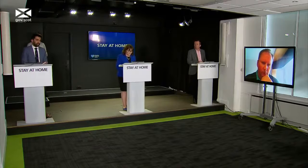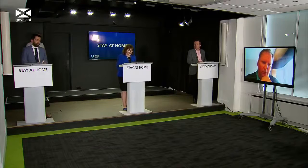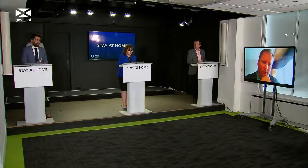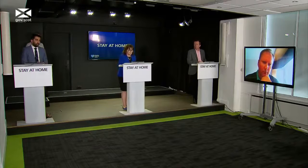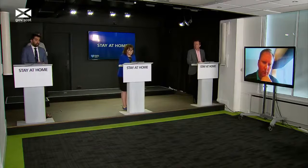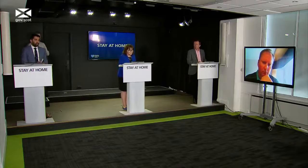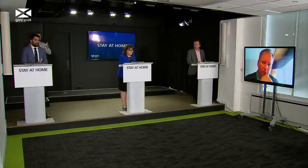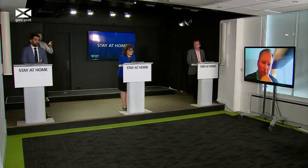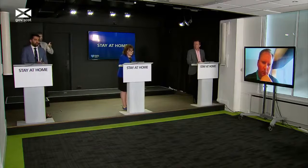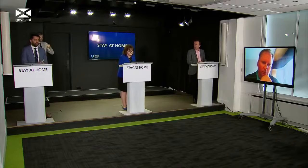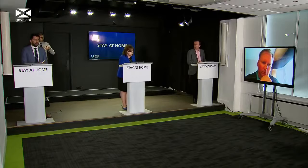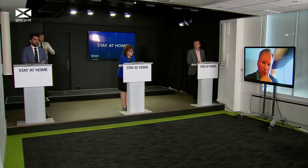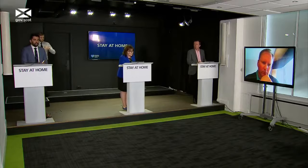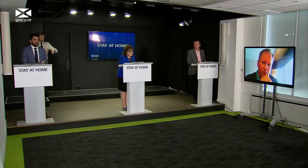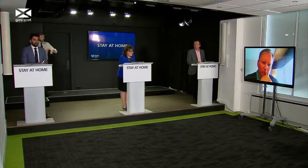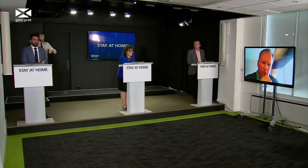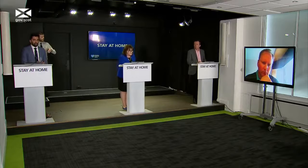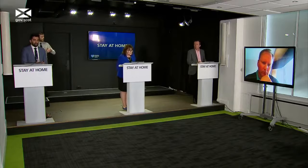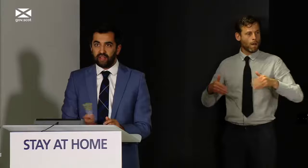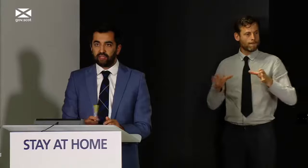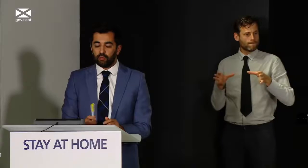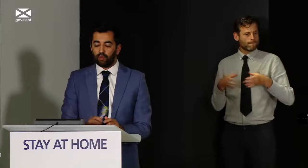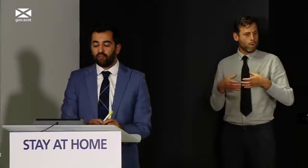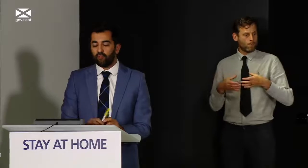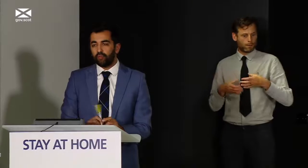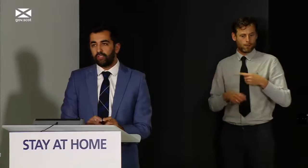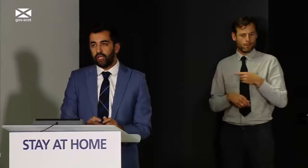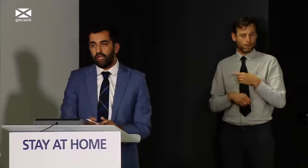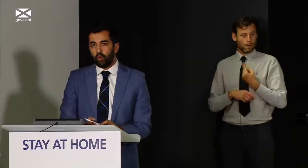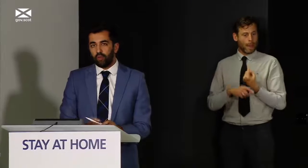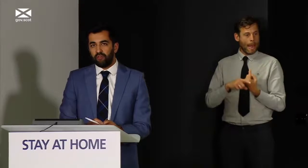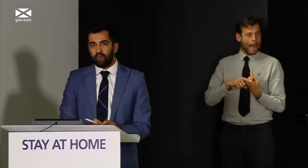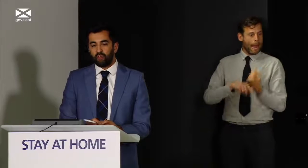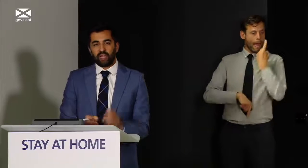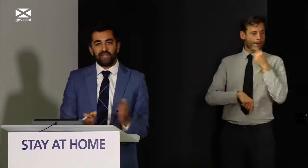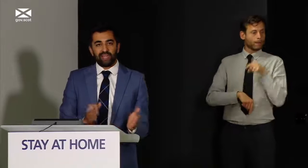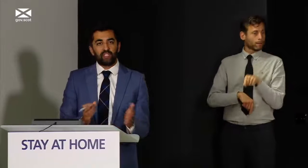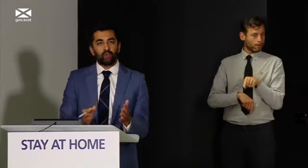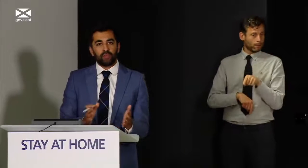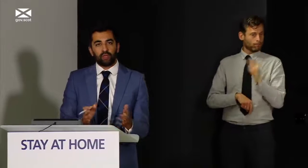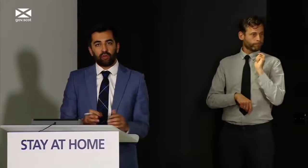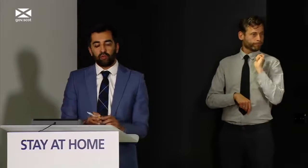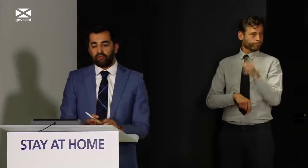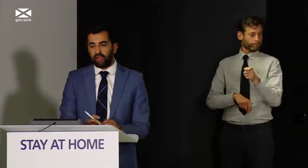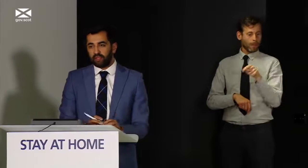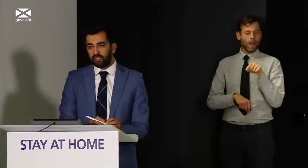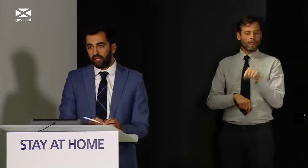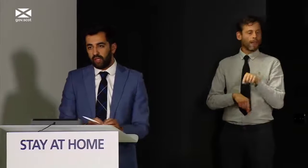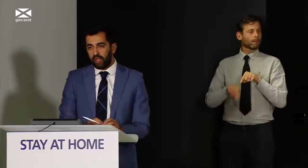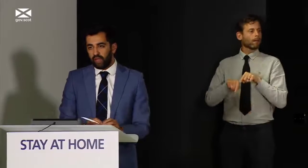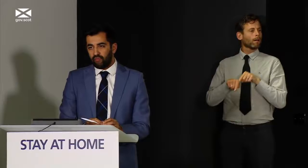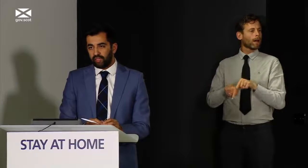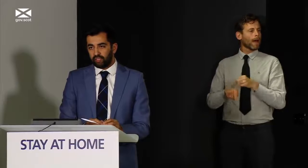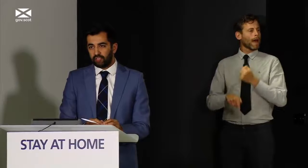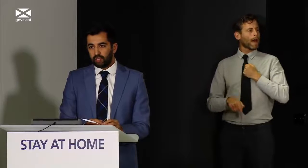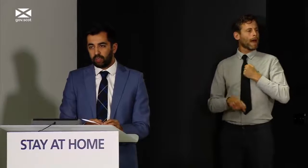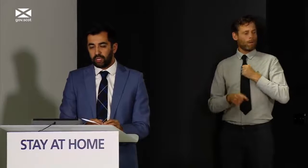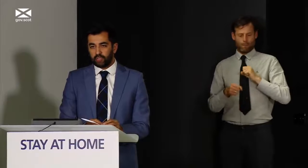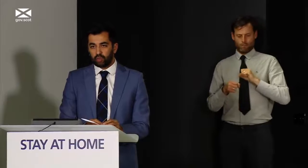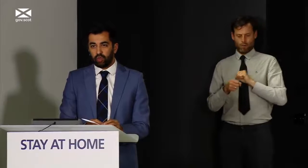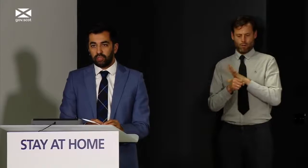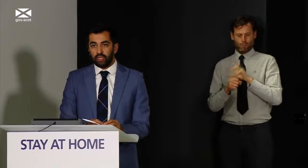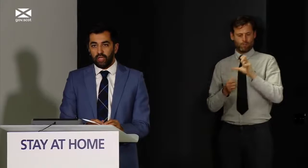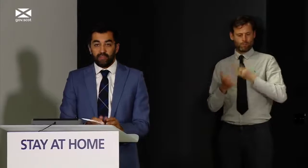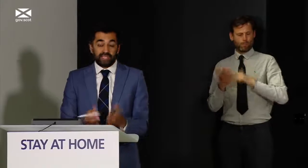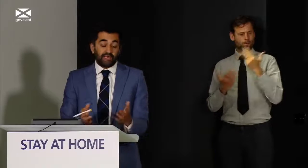One is in terms of the border force offence, or the offence that the border force will enforce, that aligns with our coronavirus regulations up